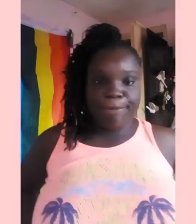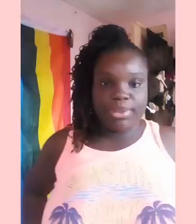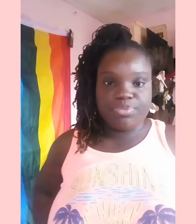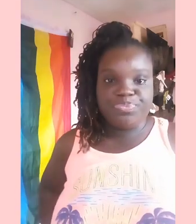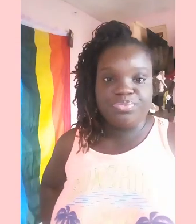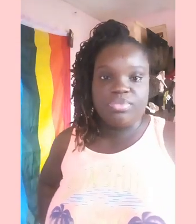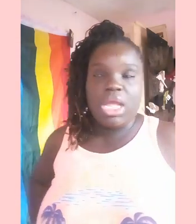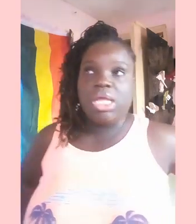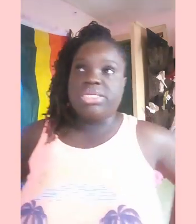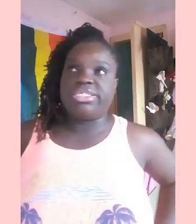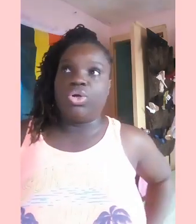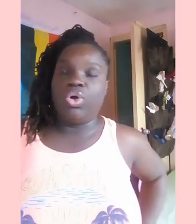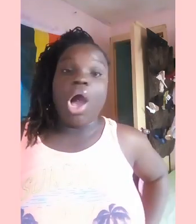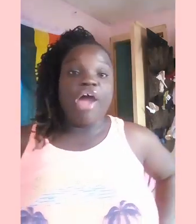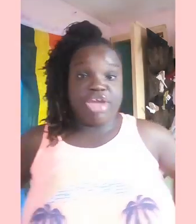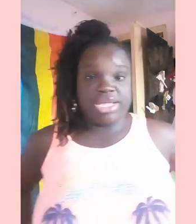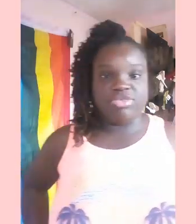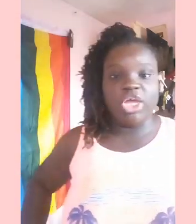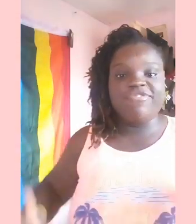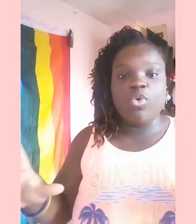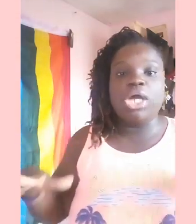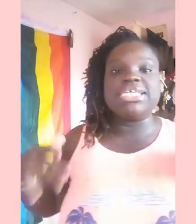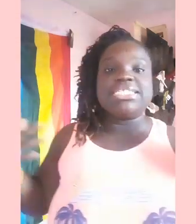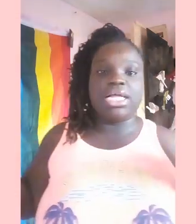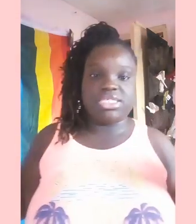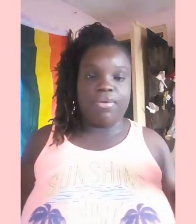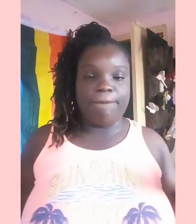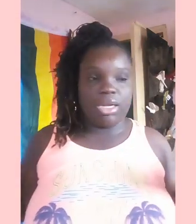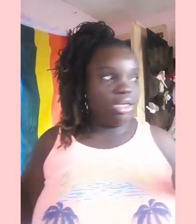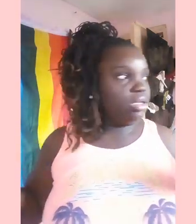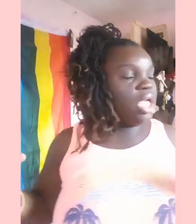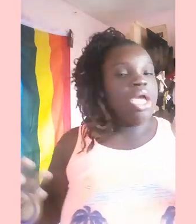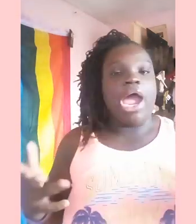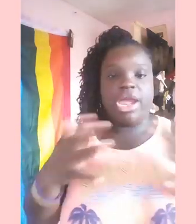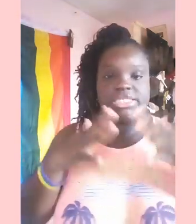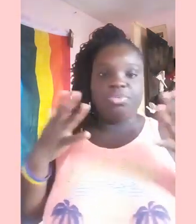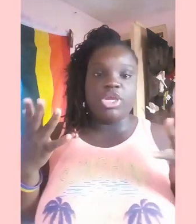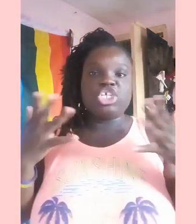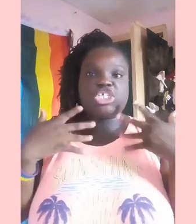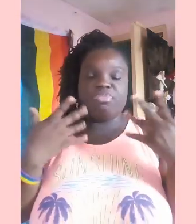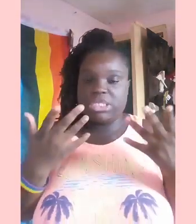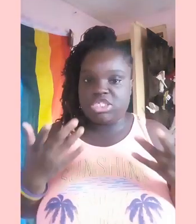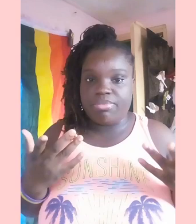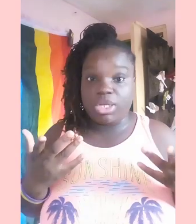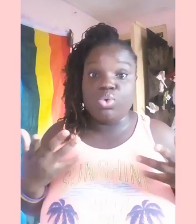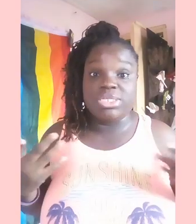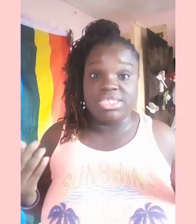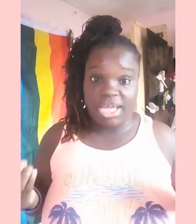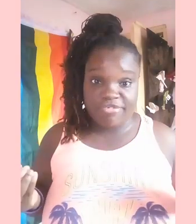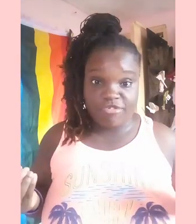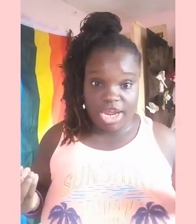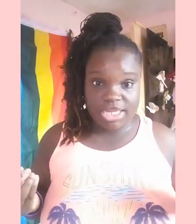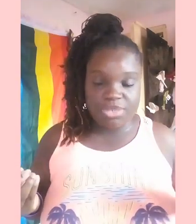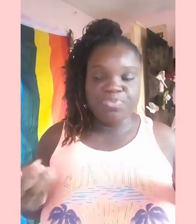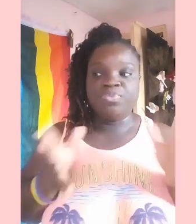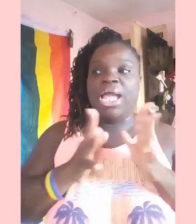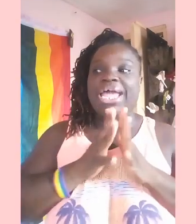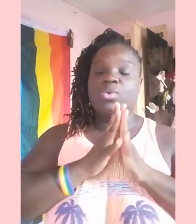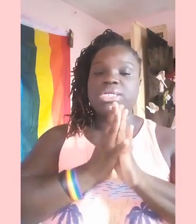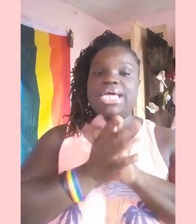Simple. So all right, so if you want to tell somebody, all right, suppose you're just meeting somebody who is deaf, right? And you want to